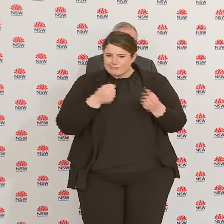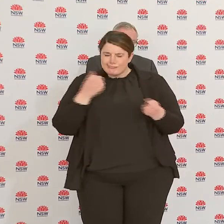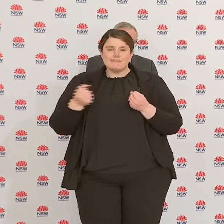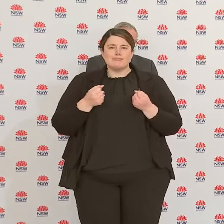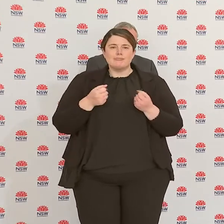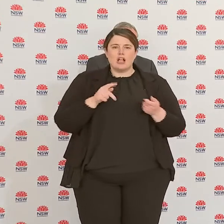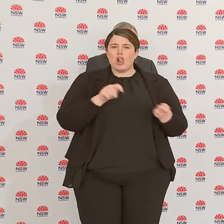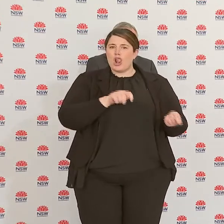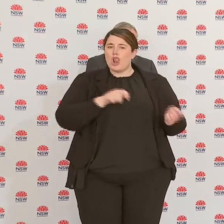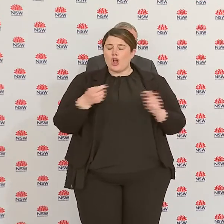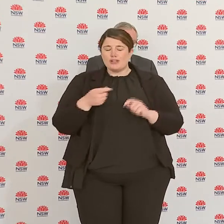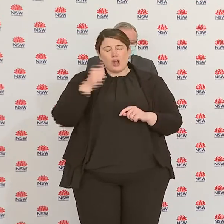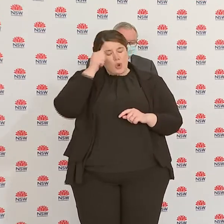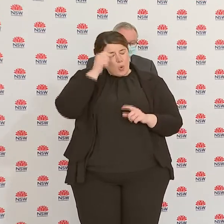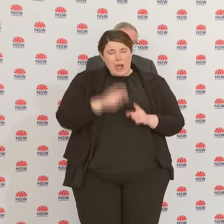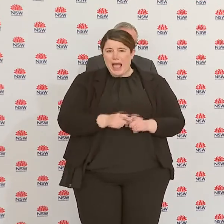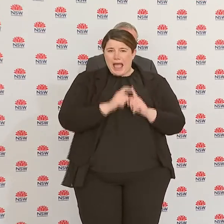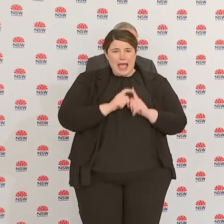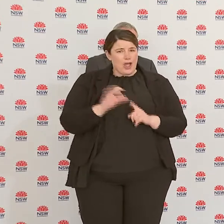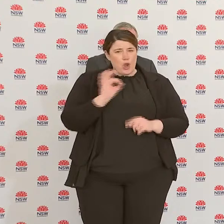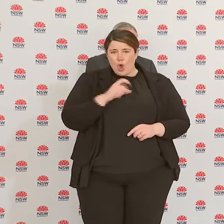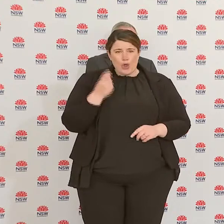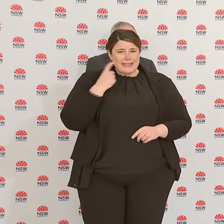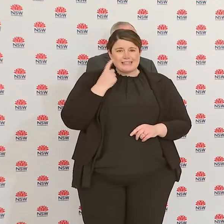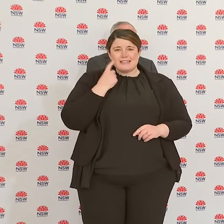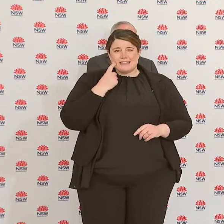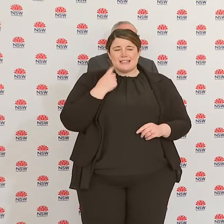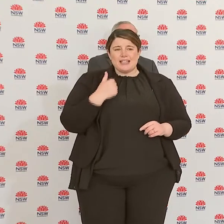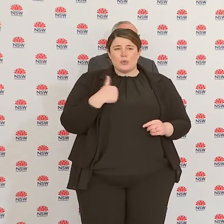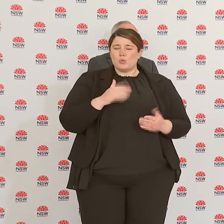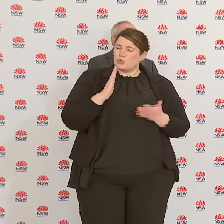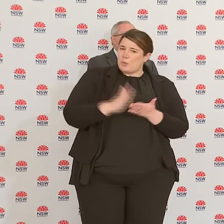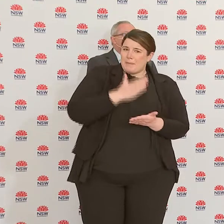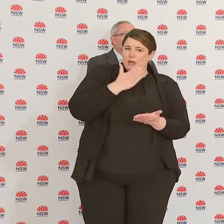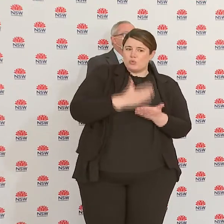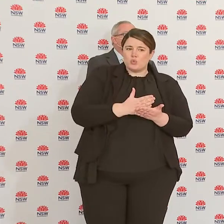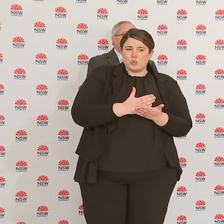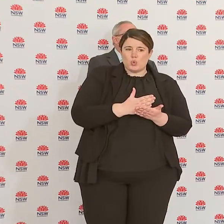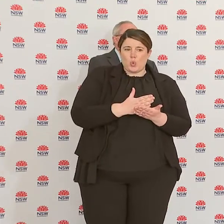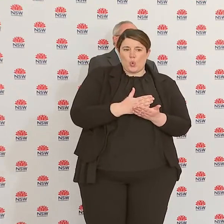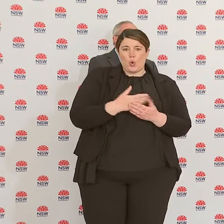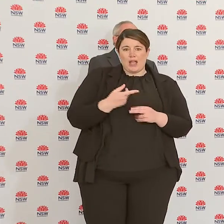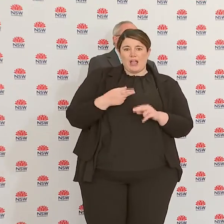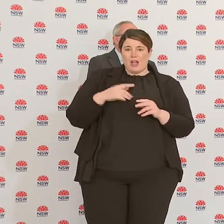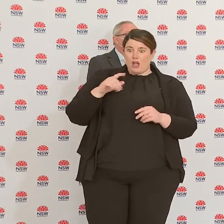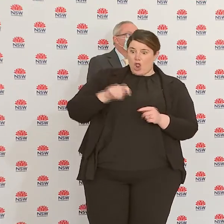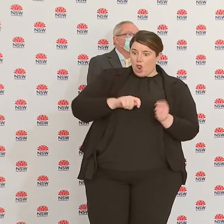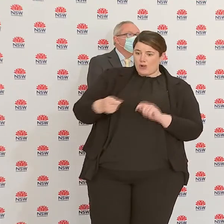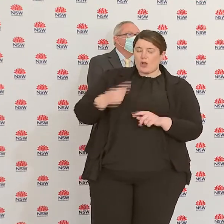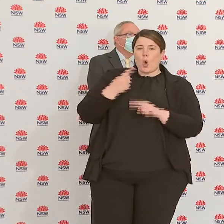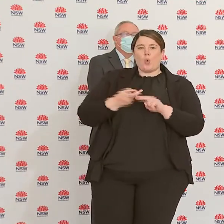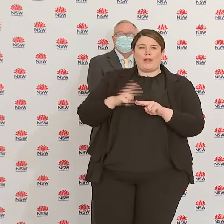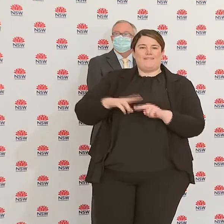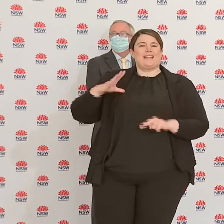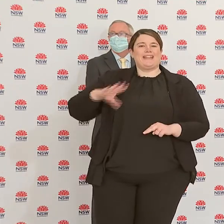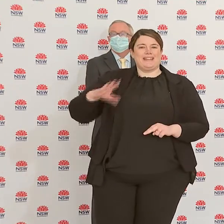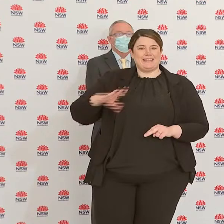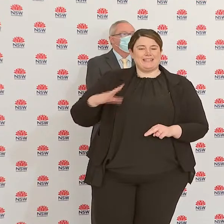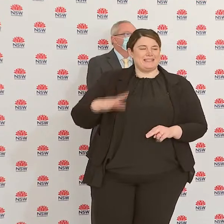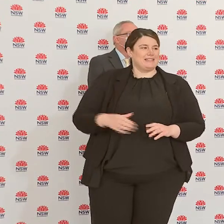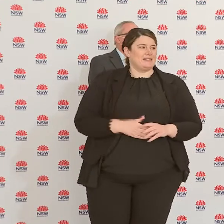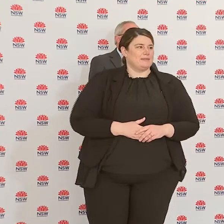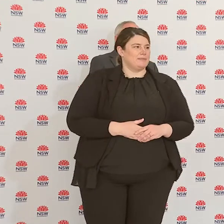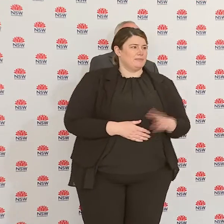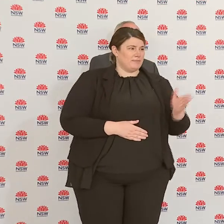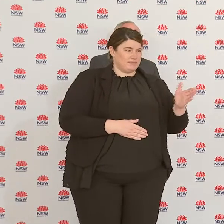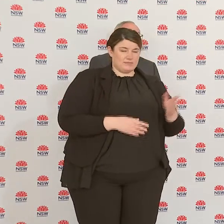understand that lockdowns are challenging and would not want to impose it if we didn't feel it was necessary. Dr. Chan, if we get to get Shell